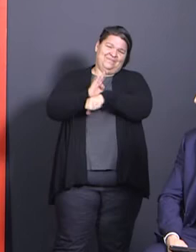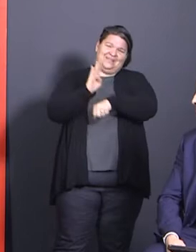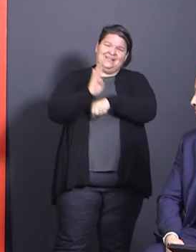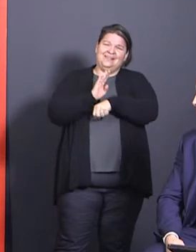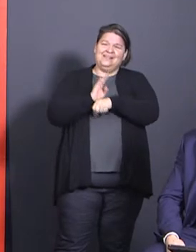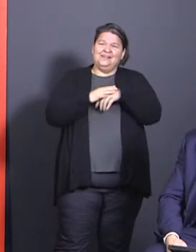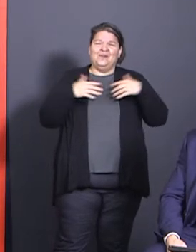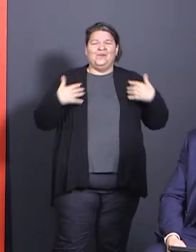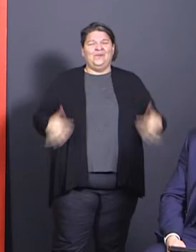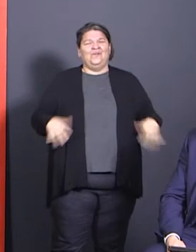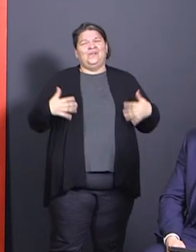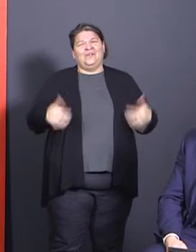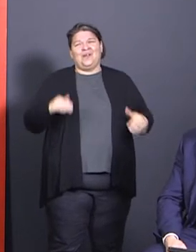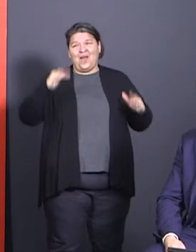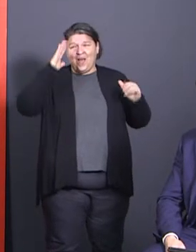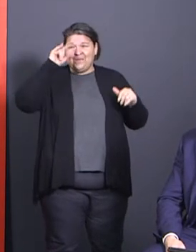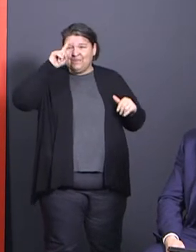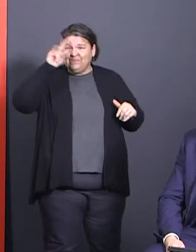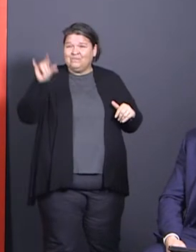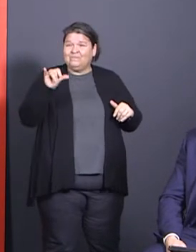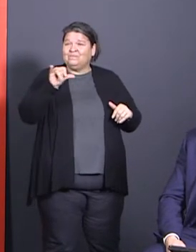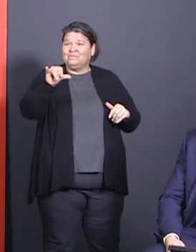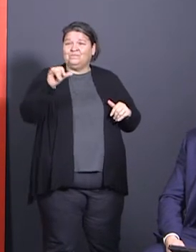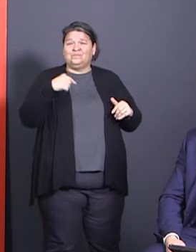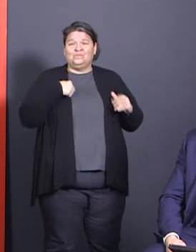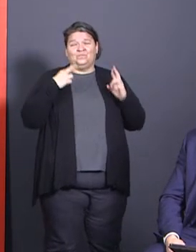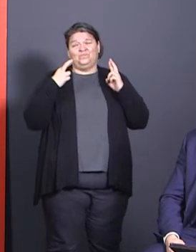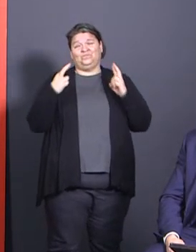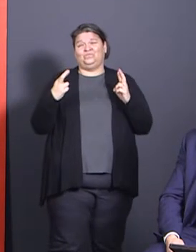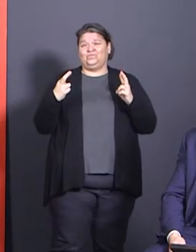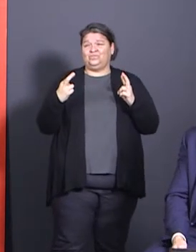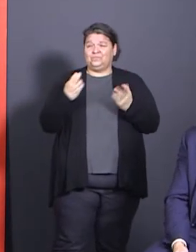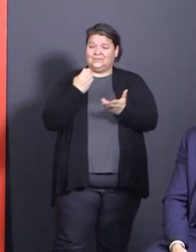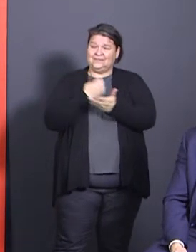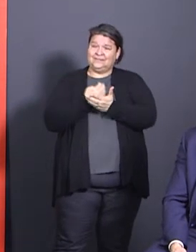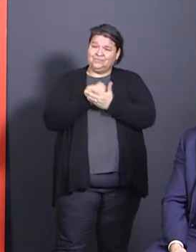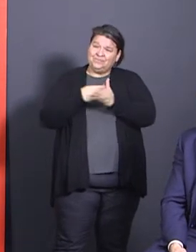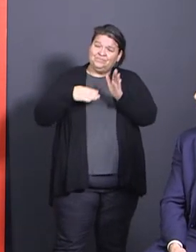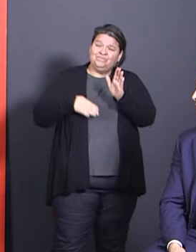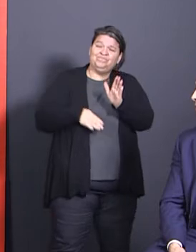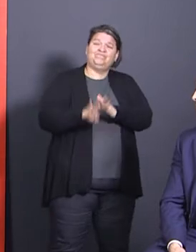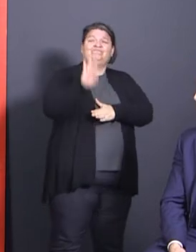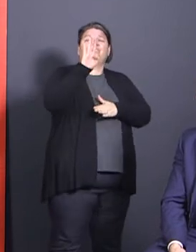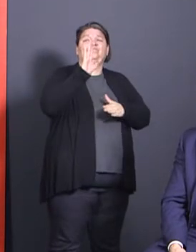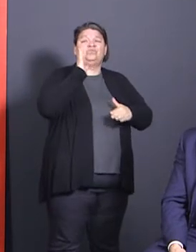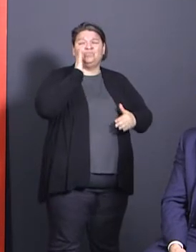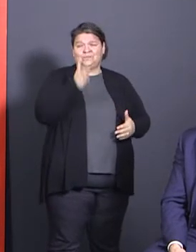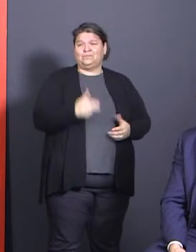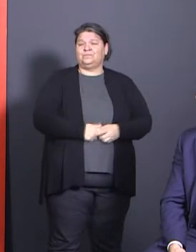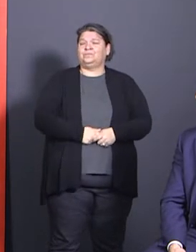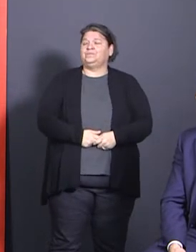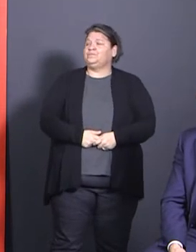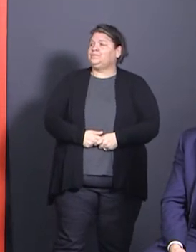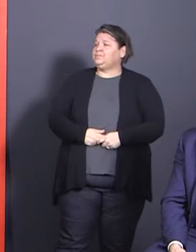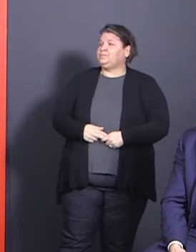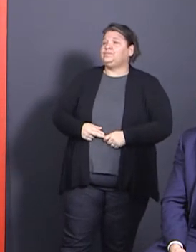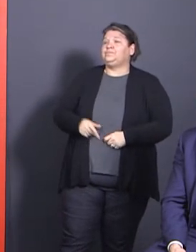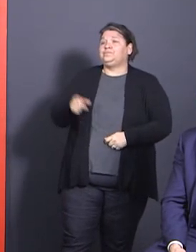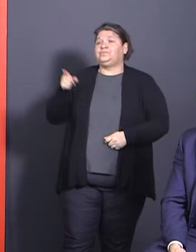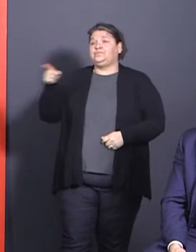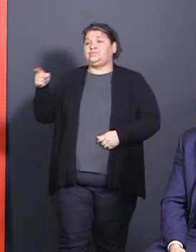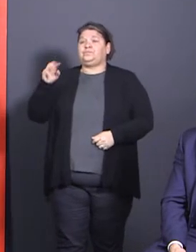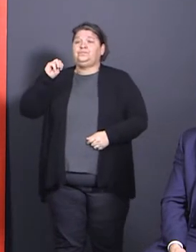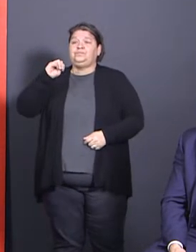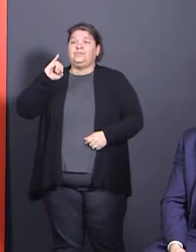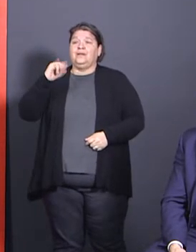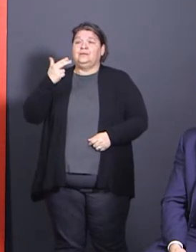program. Thank you for doing that. Michael, I know y'all are doing the same thing, feeding our firefighters and by local businesses all out throughout the city.